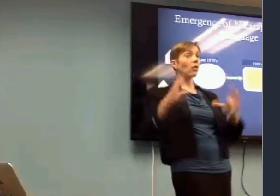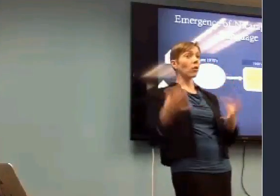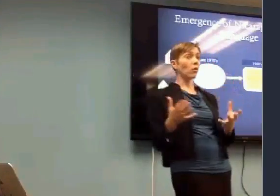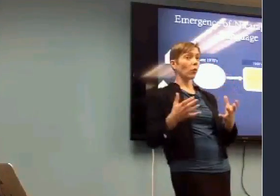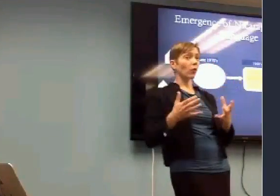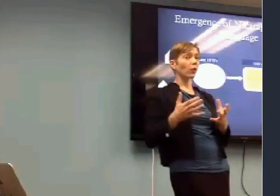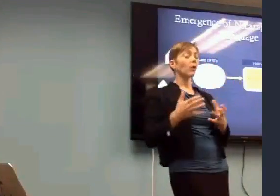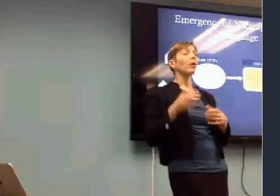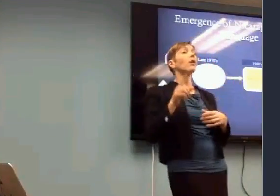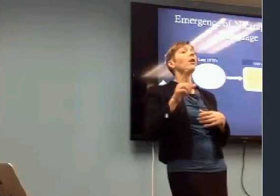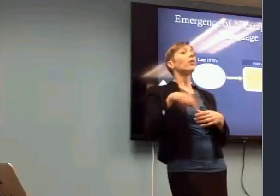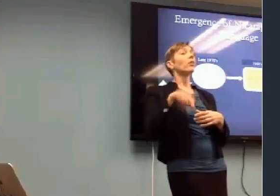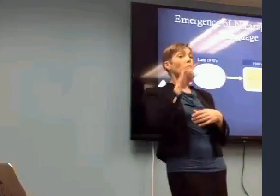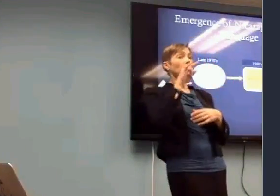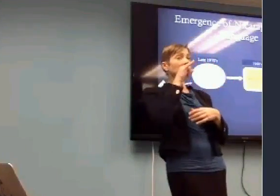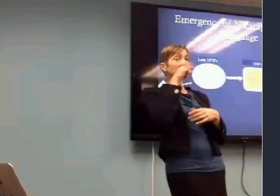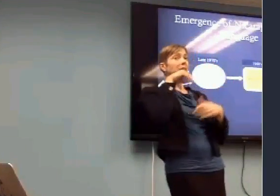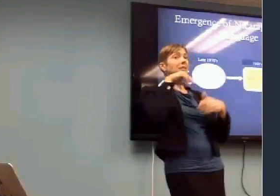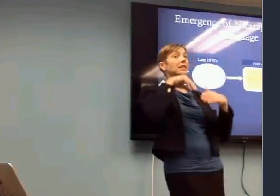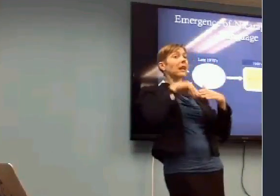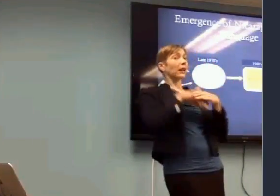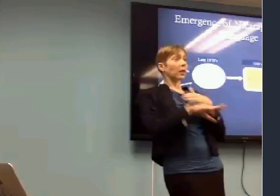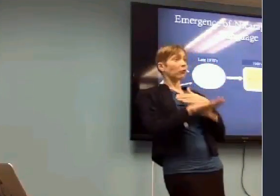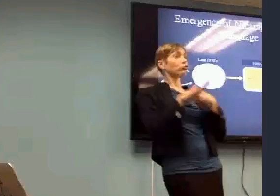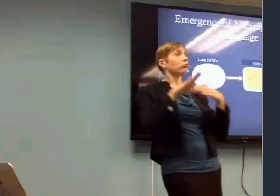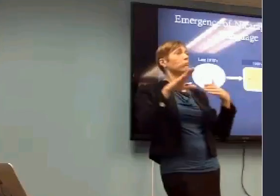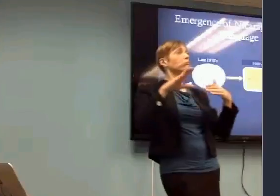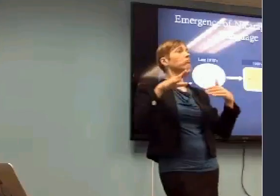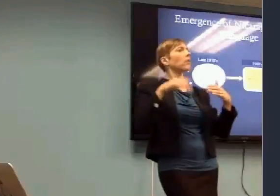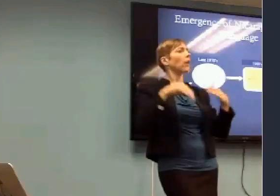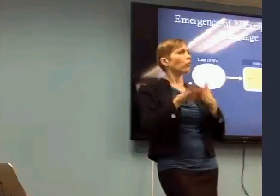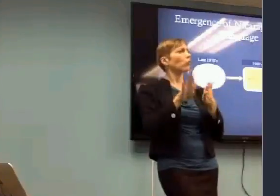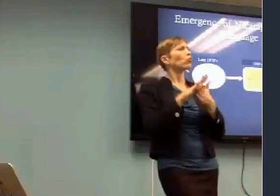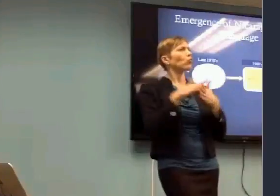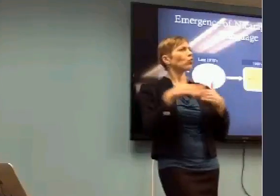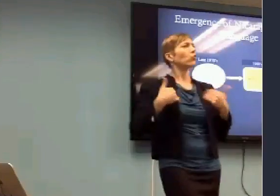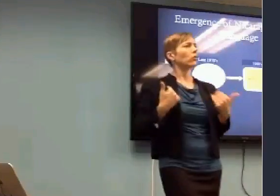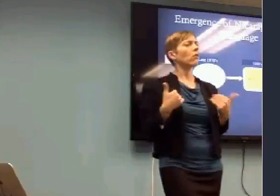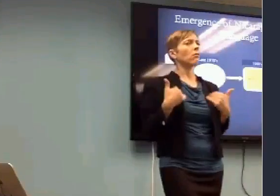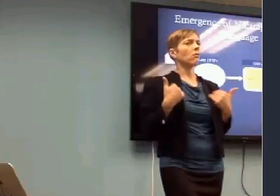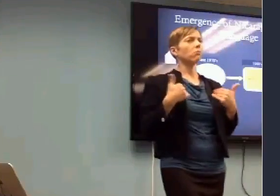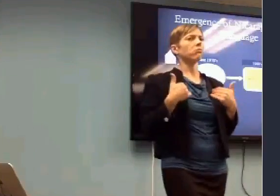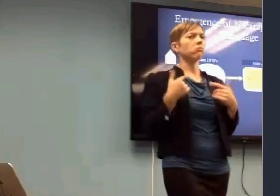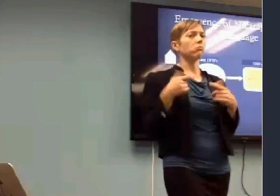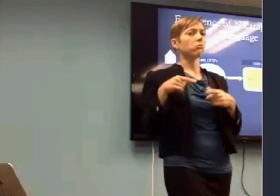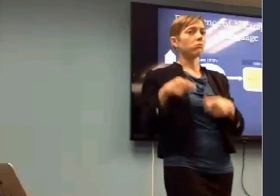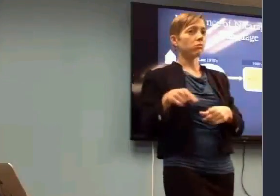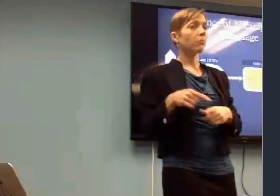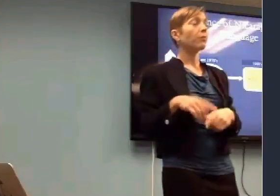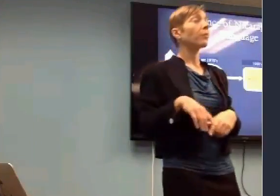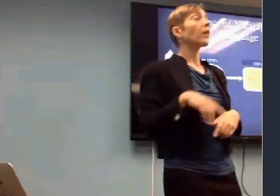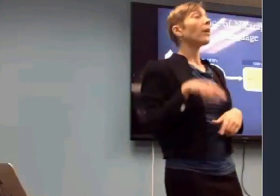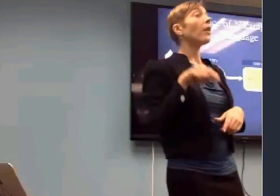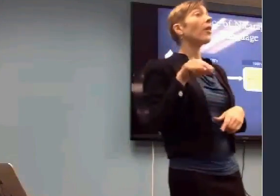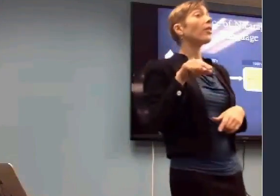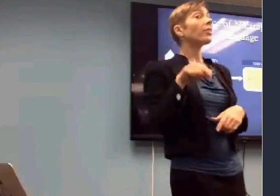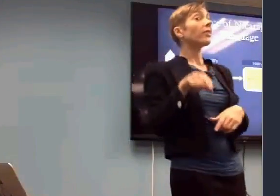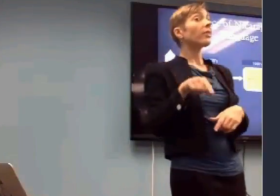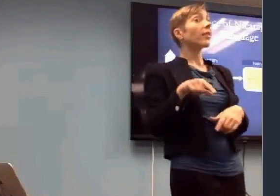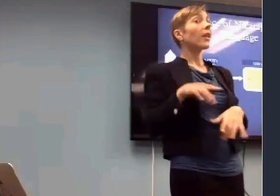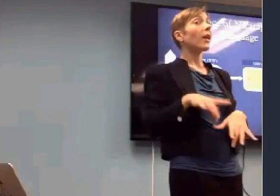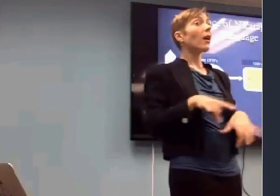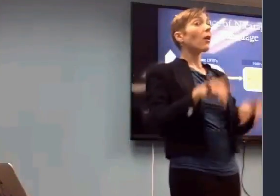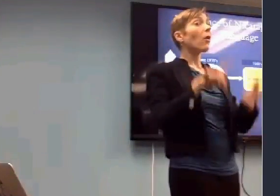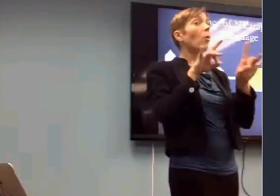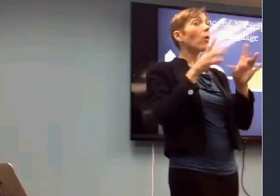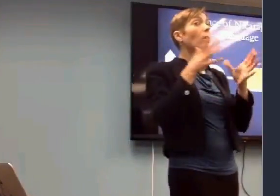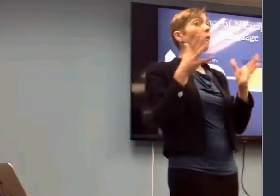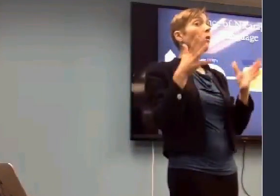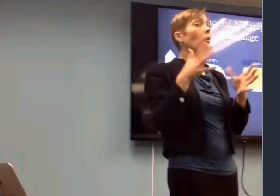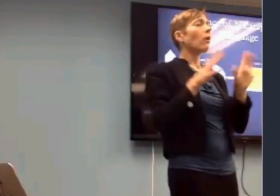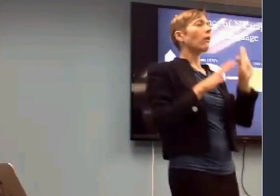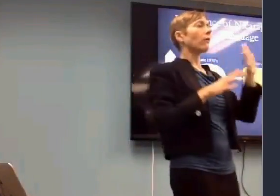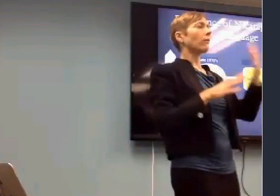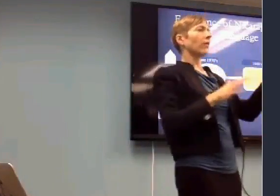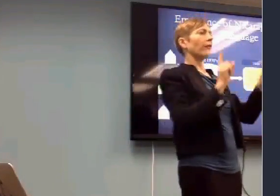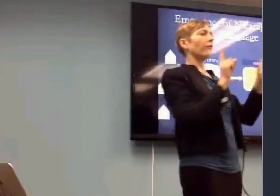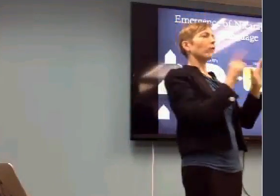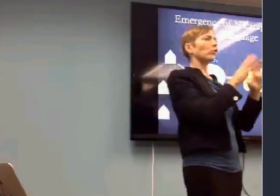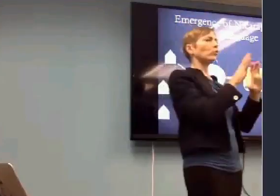The second cohort comprises kids who enrolled in school at a young age, and they